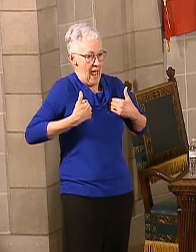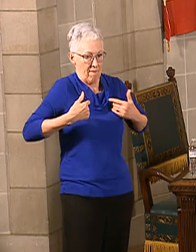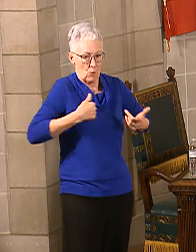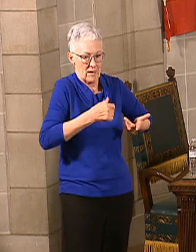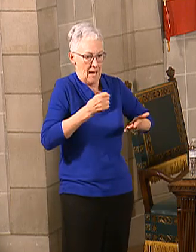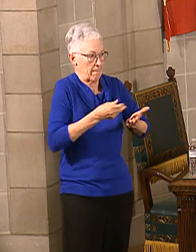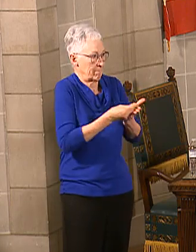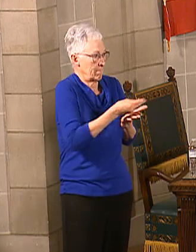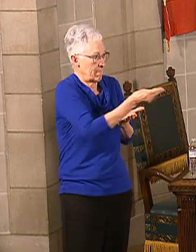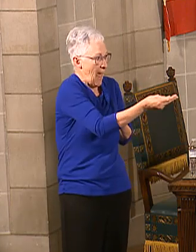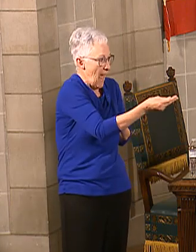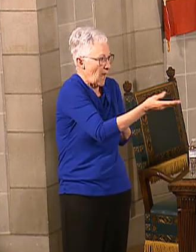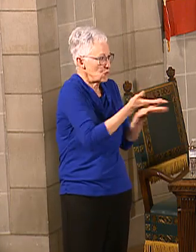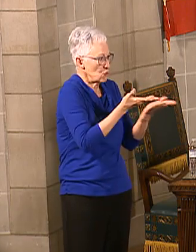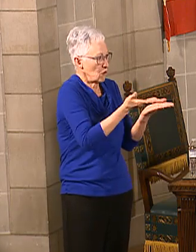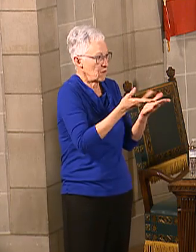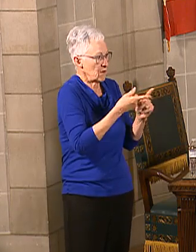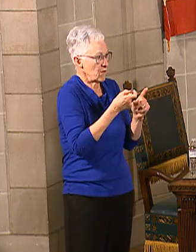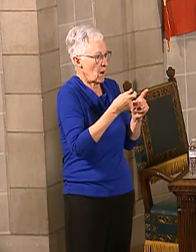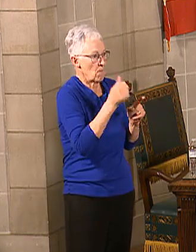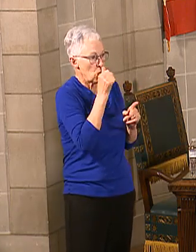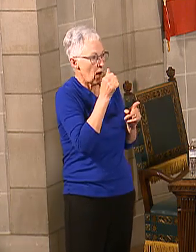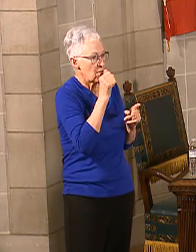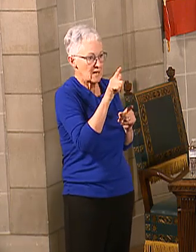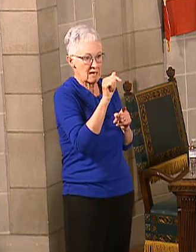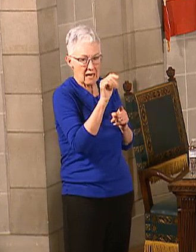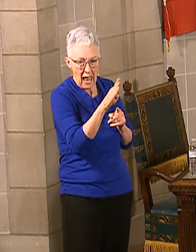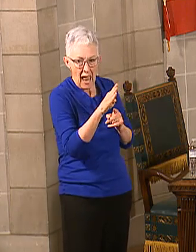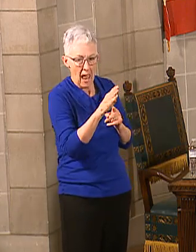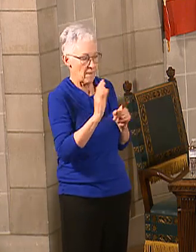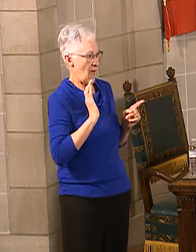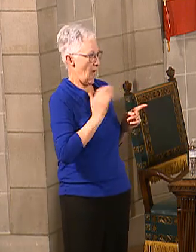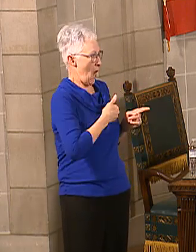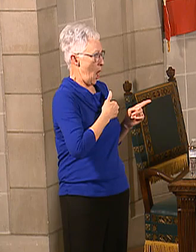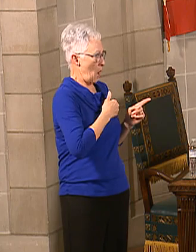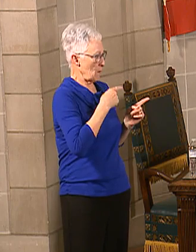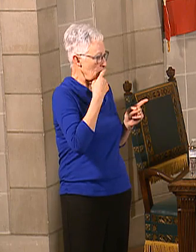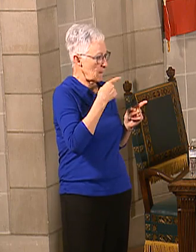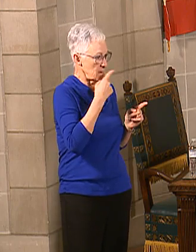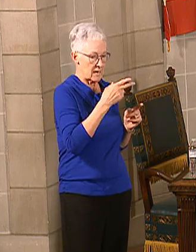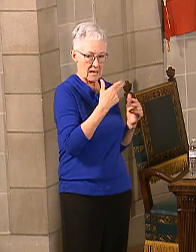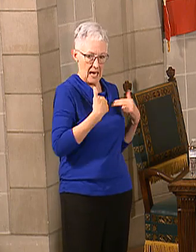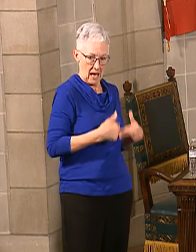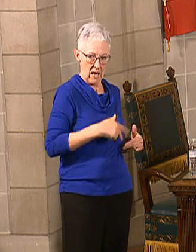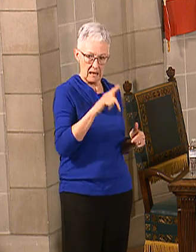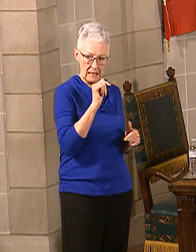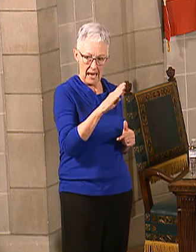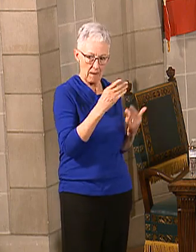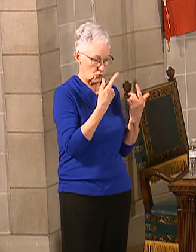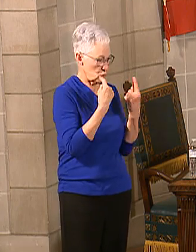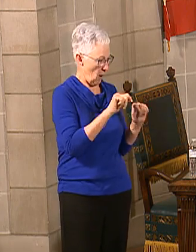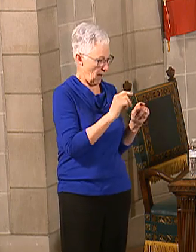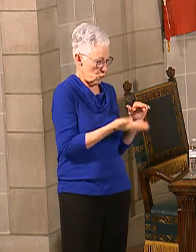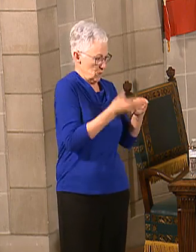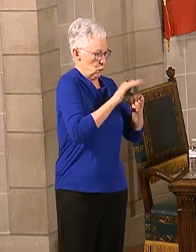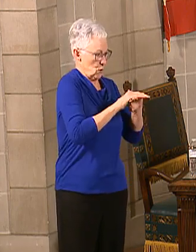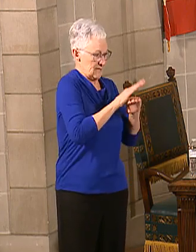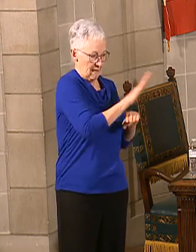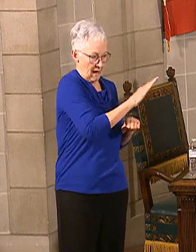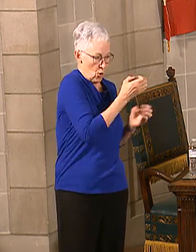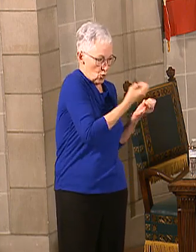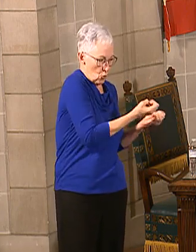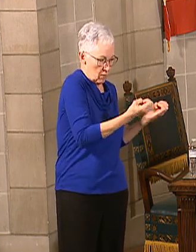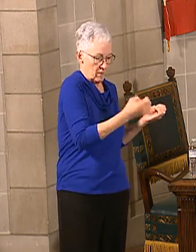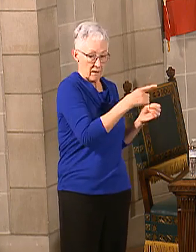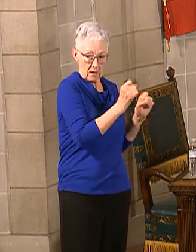we're pursuing on expanding both of those. We're trying to buy more. We're working with our public health labs to be able to expand their capacity. We're working with the federal government to